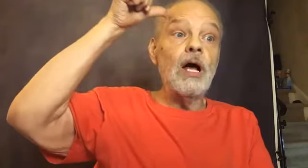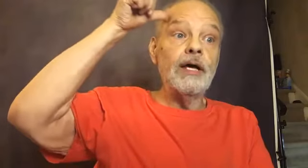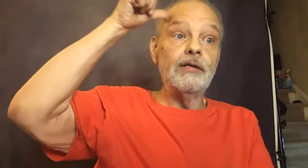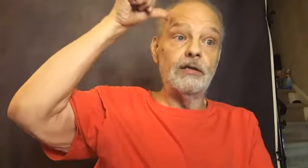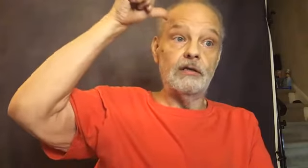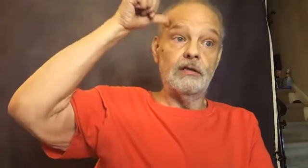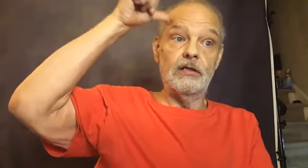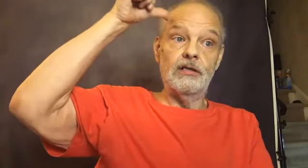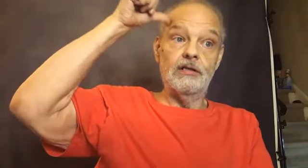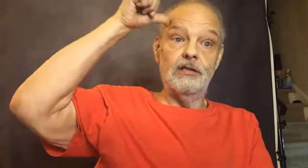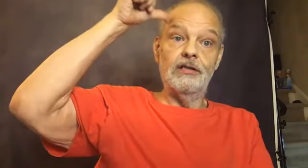mind,